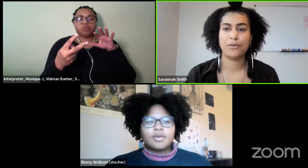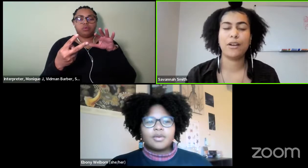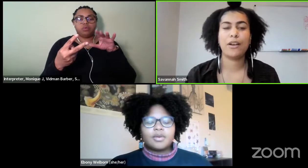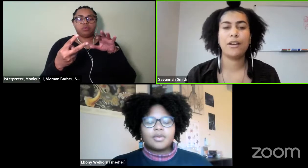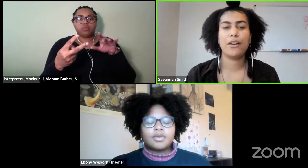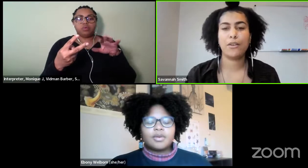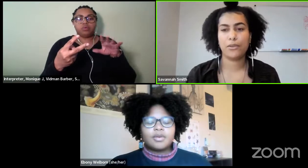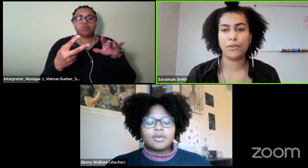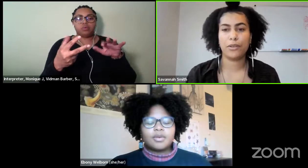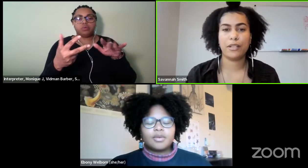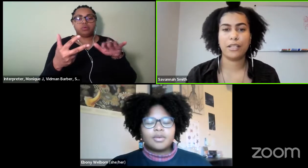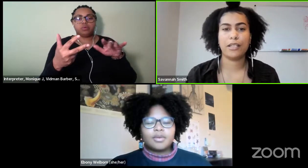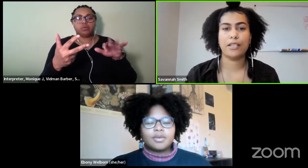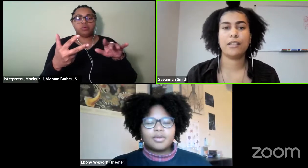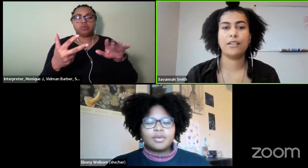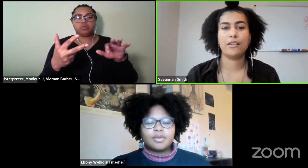2,